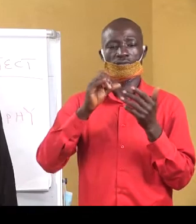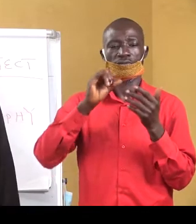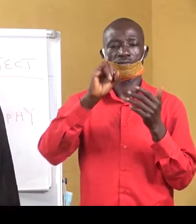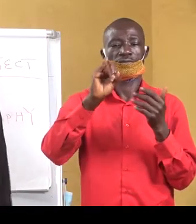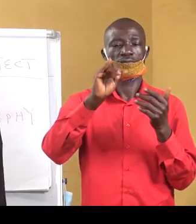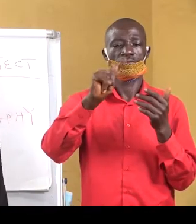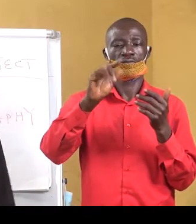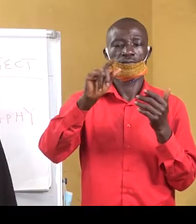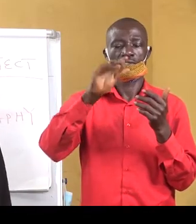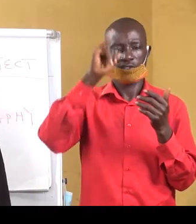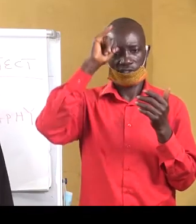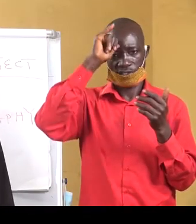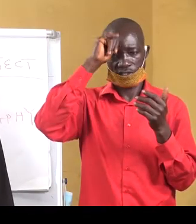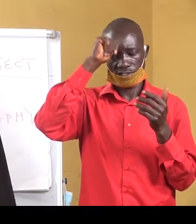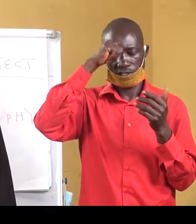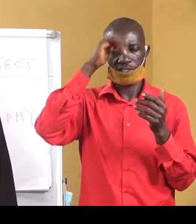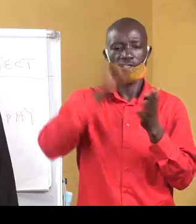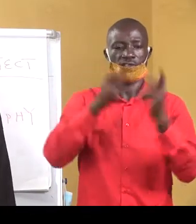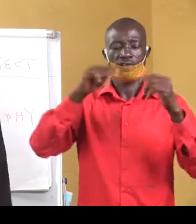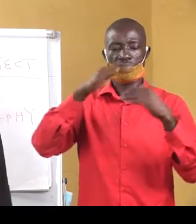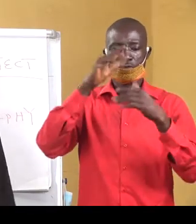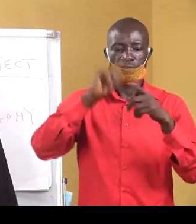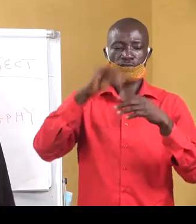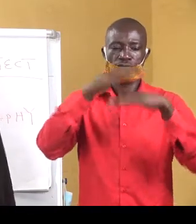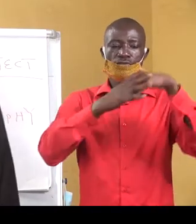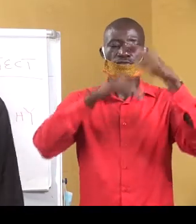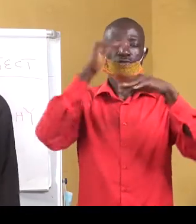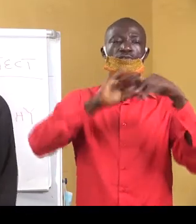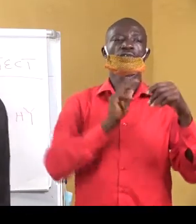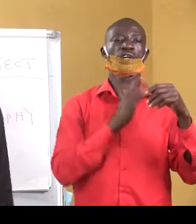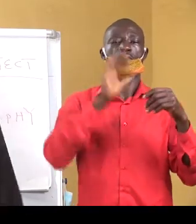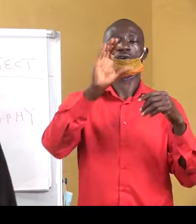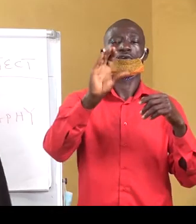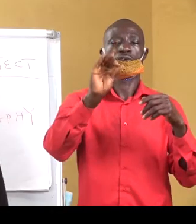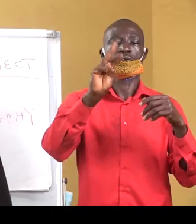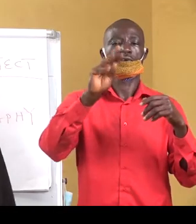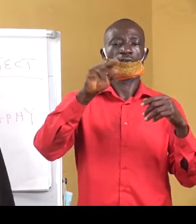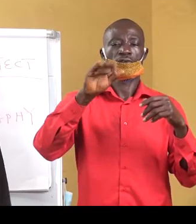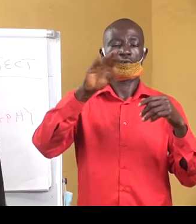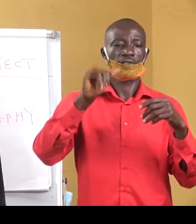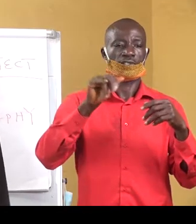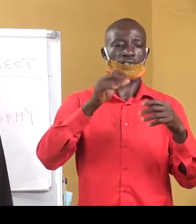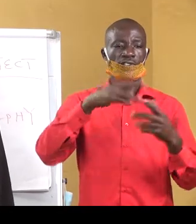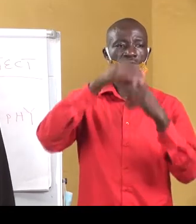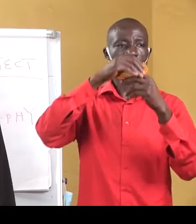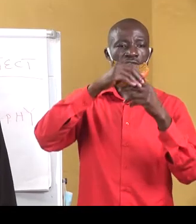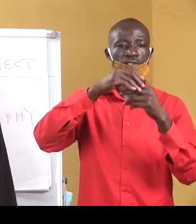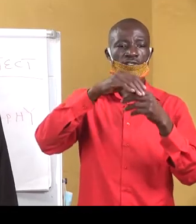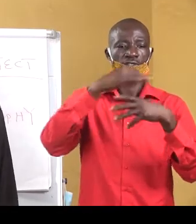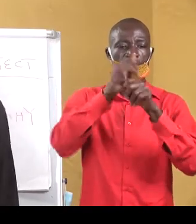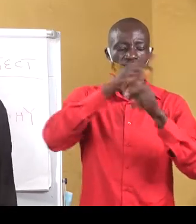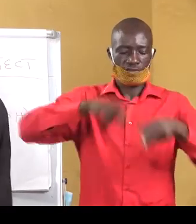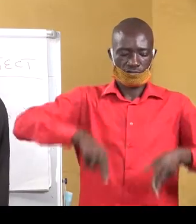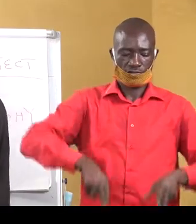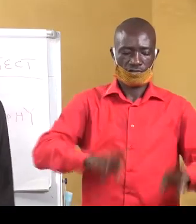come to Nigeria to building our construction industries. For example, construction of roads,